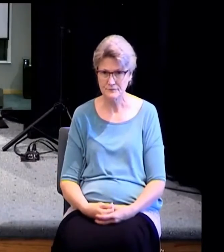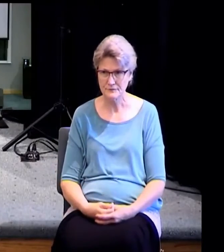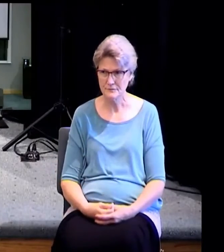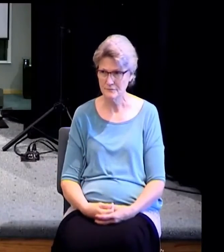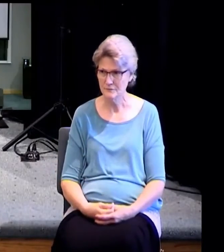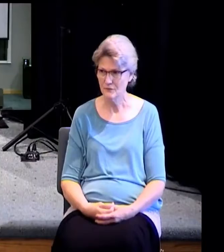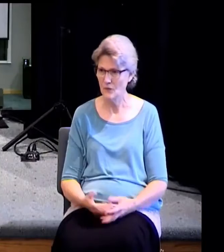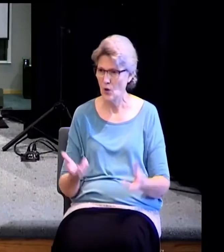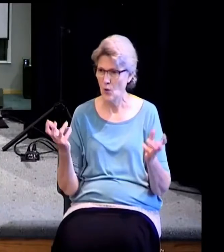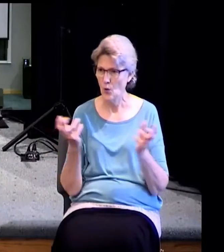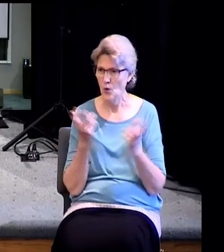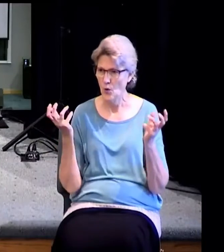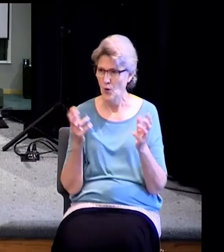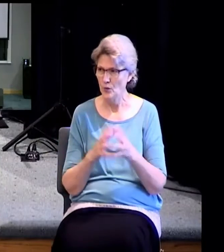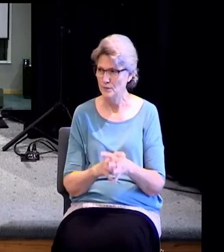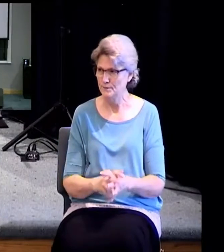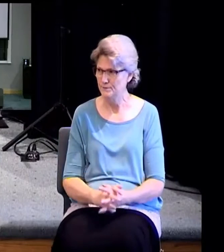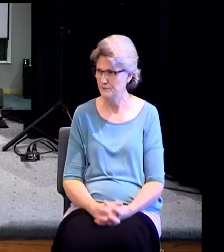My God.